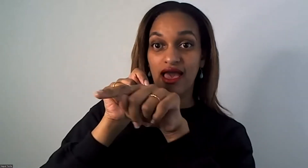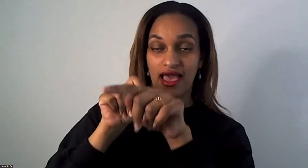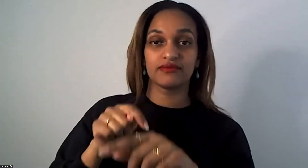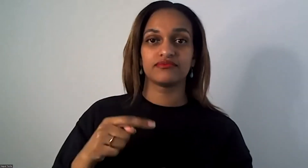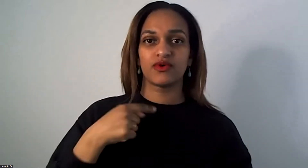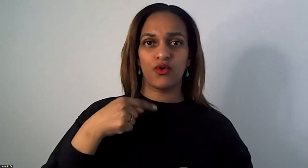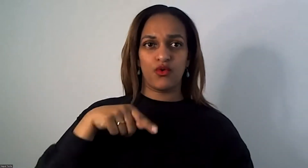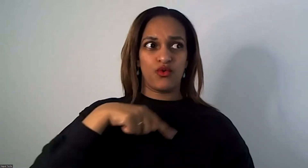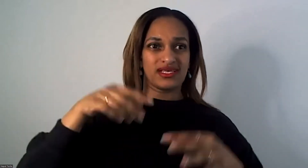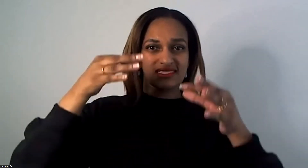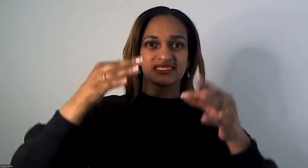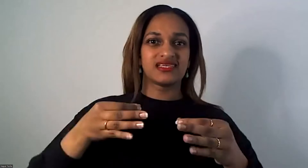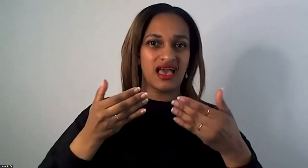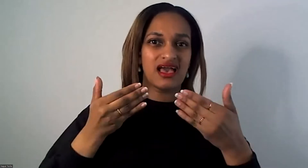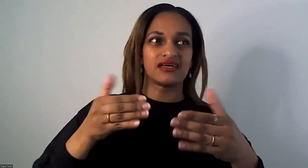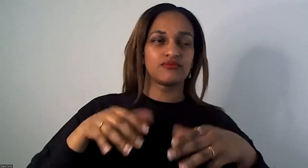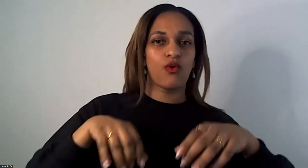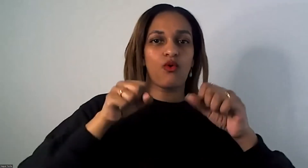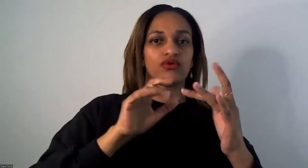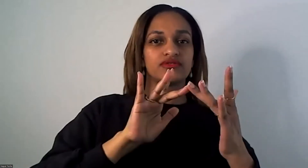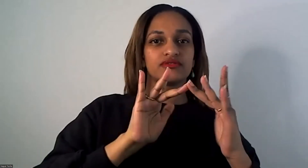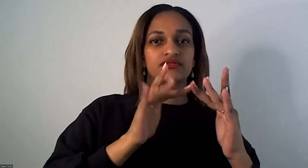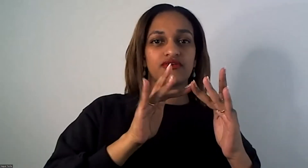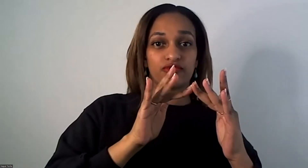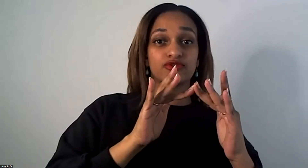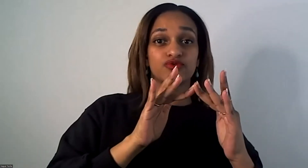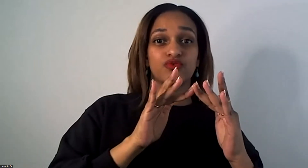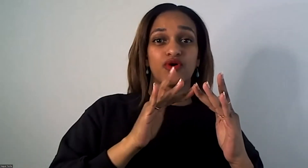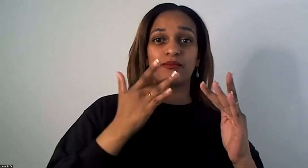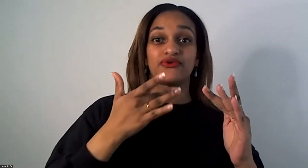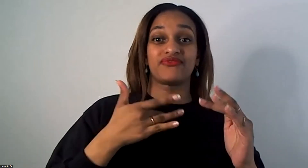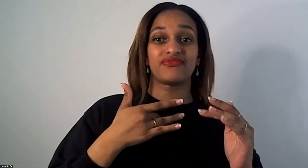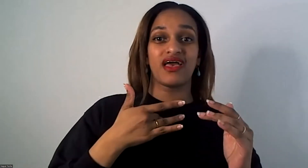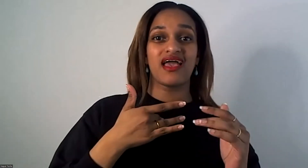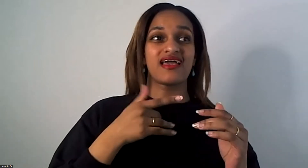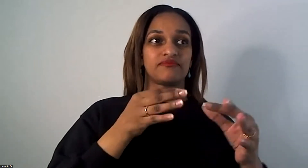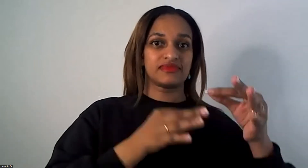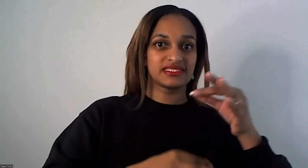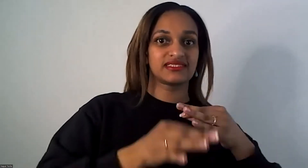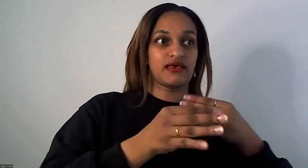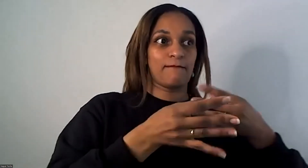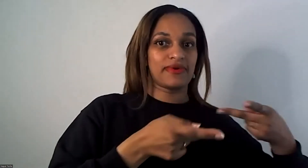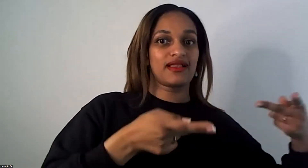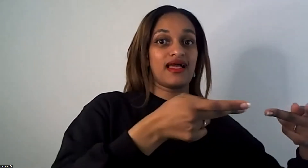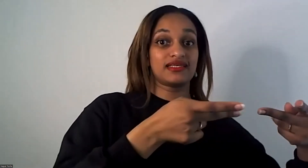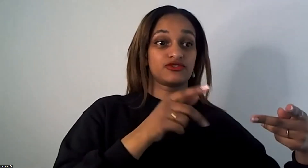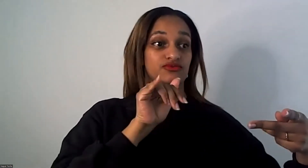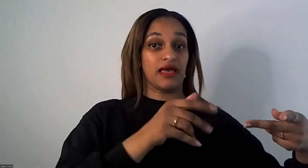it throughout the program. We made the decision to host a virtual birthday fundraiser instead of an in-person, and